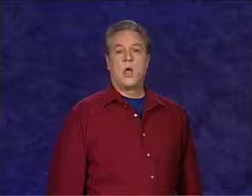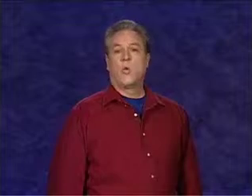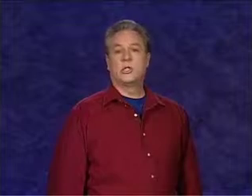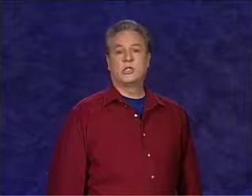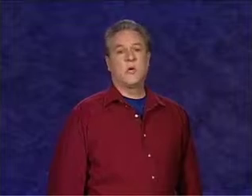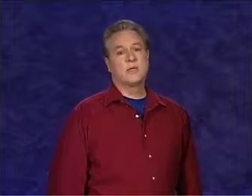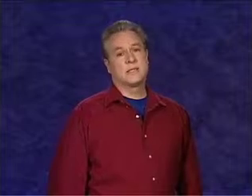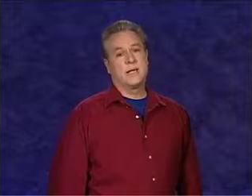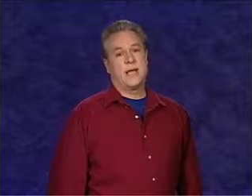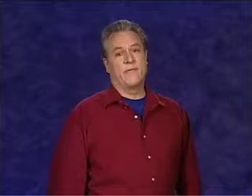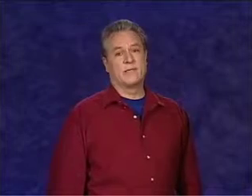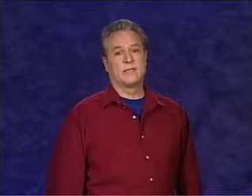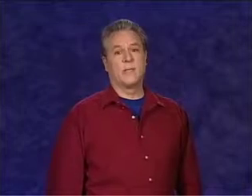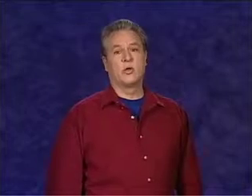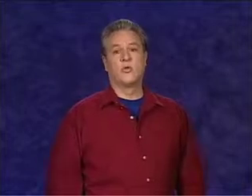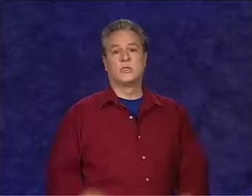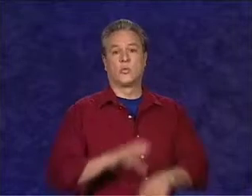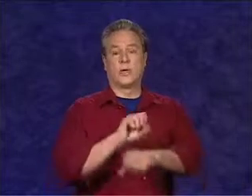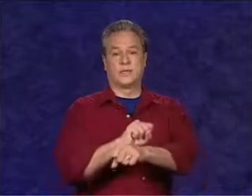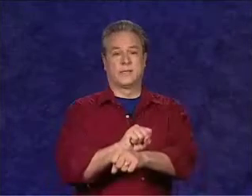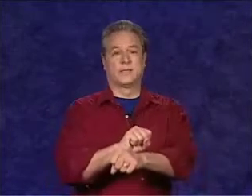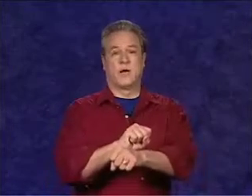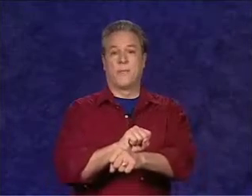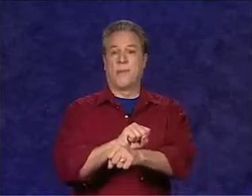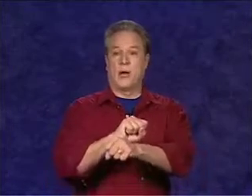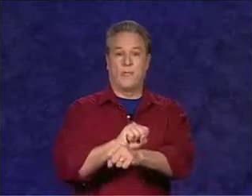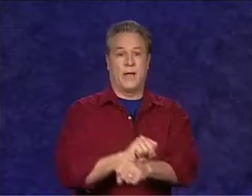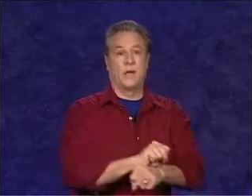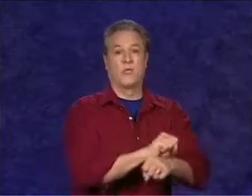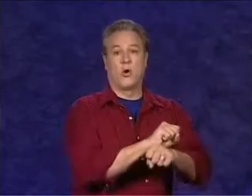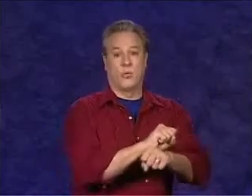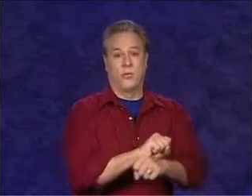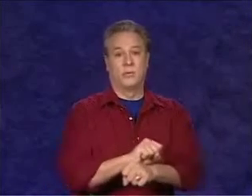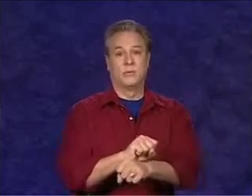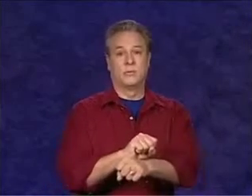We show a slave as someone whose wrists are bound by a rope.